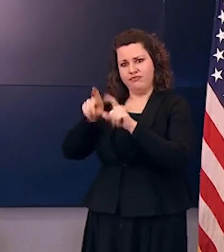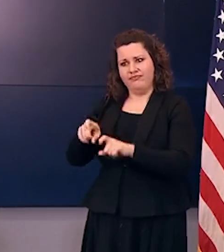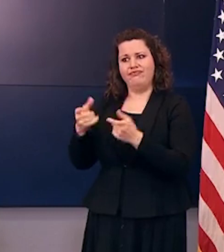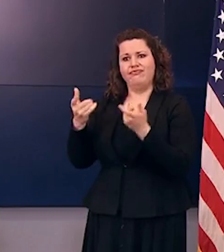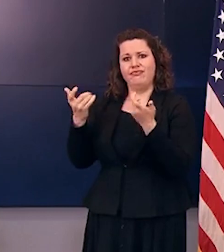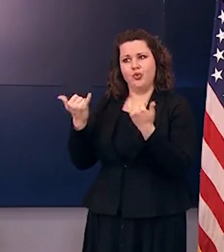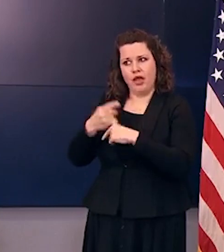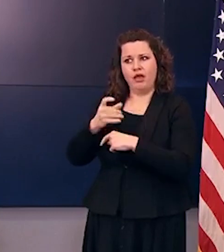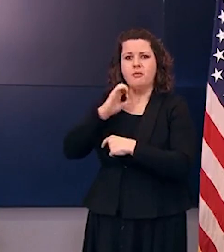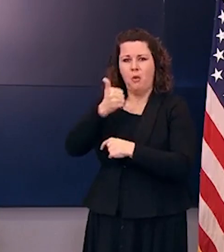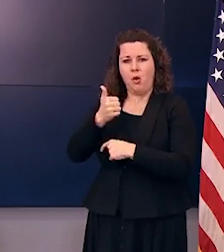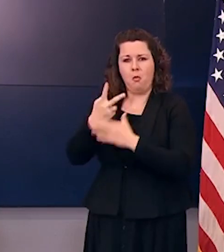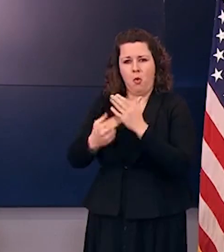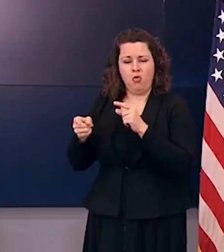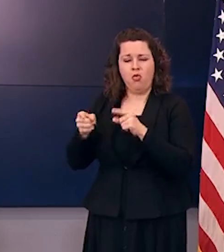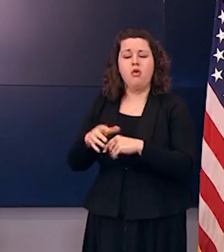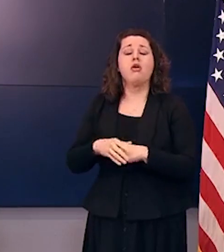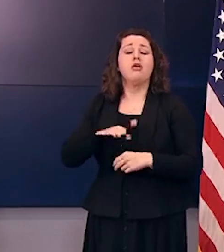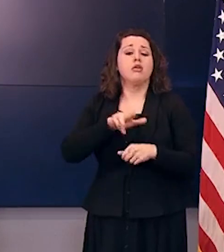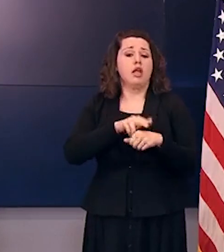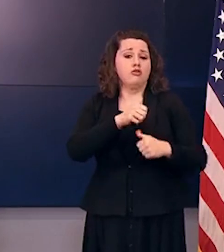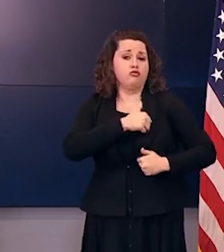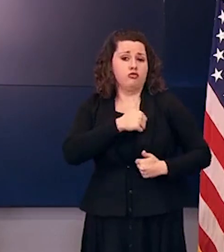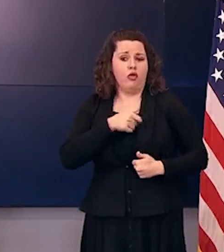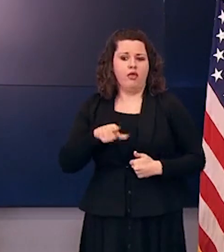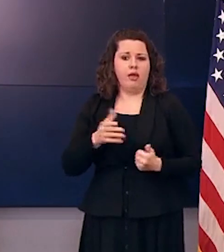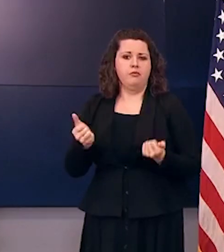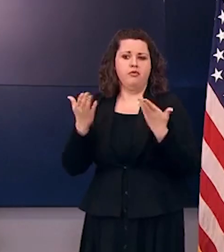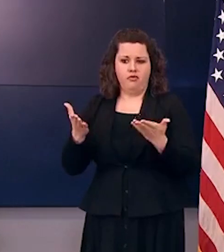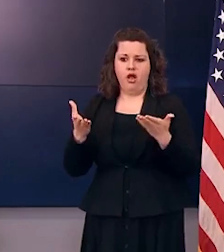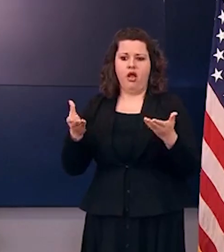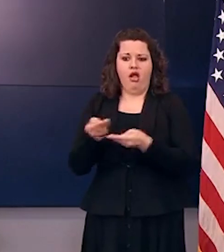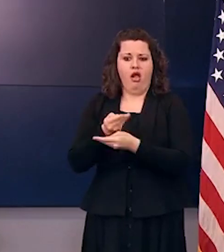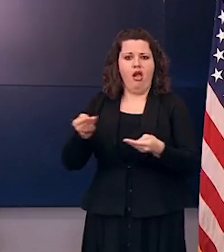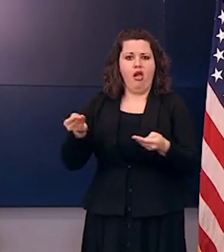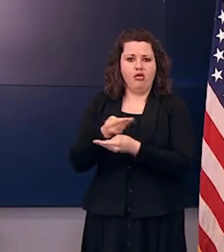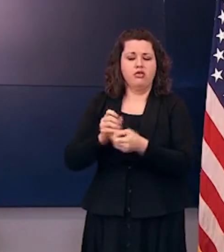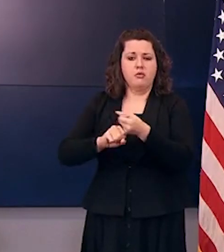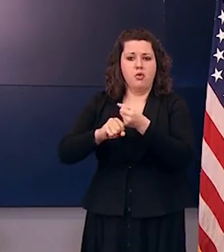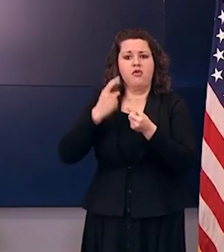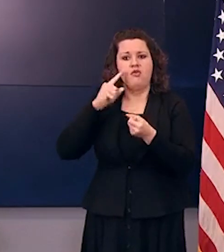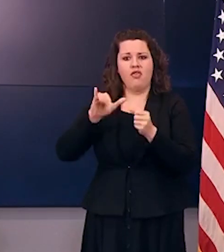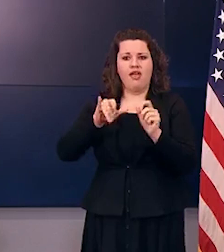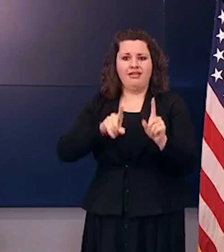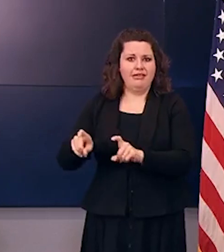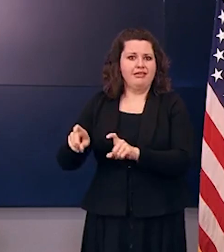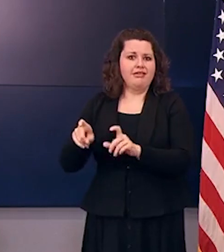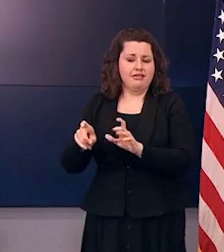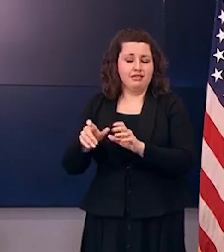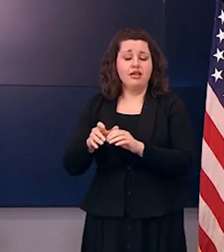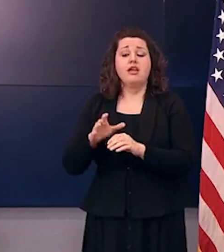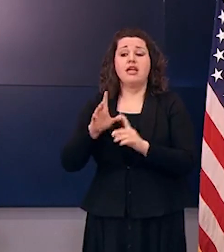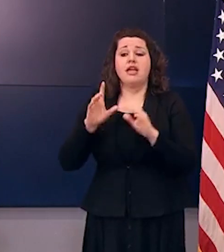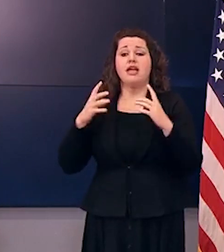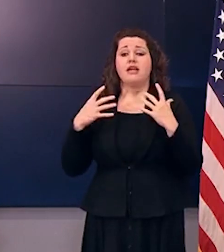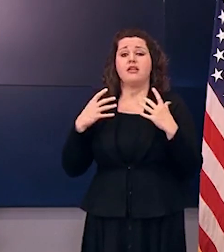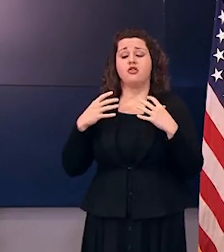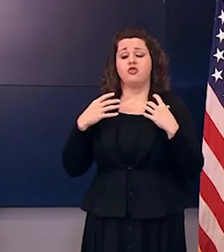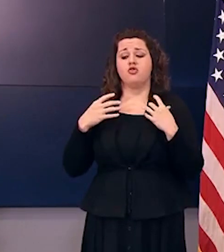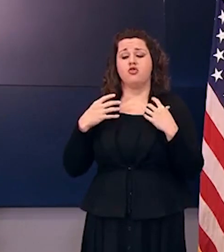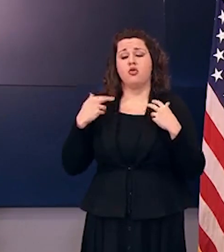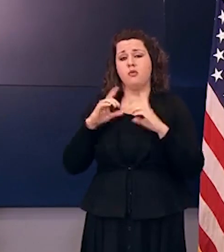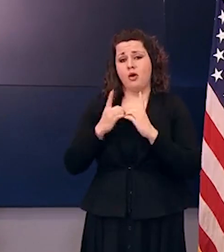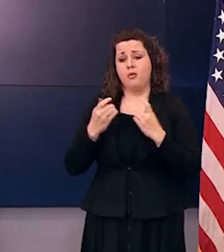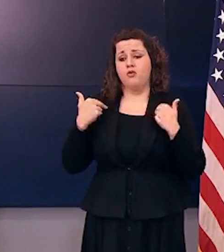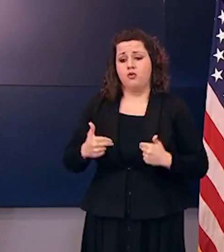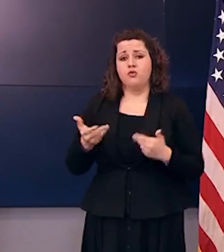and tomorrow. The National Guard will be providing logistical support for the testing event, and the Department of Human Services nurses will